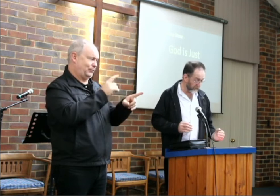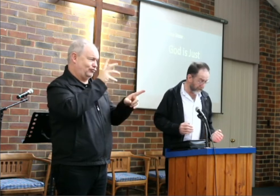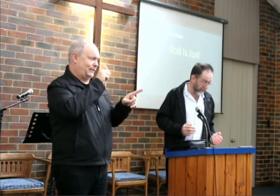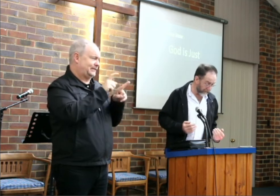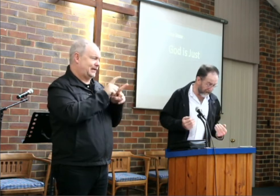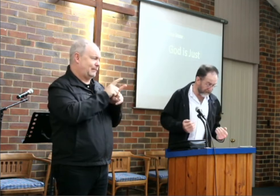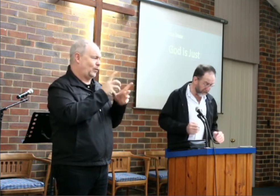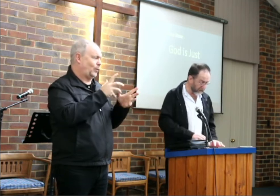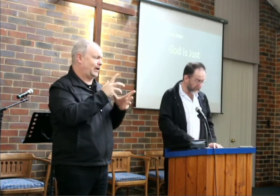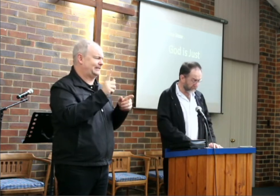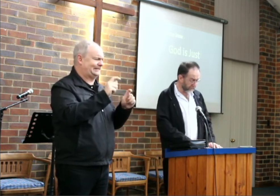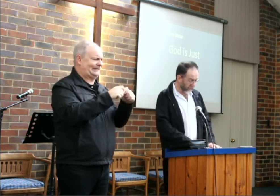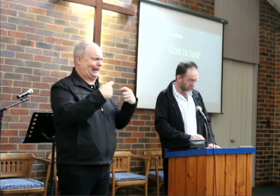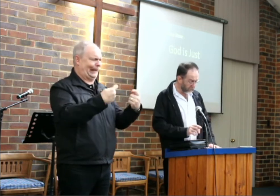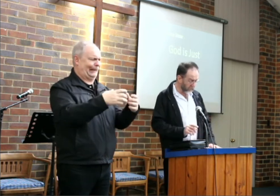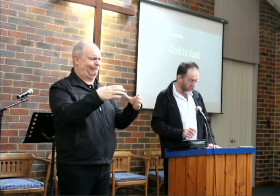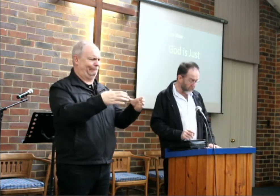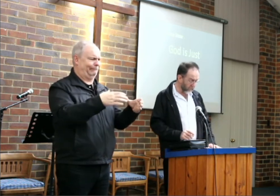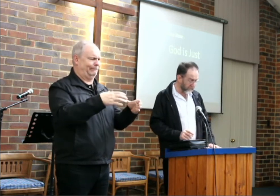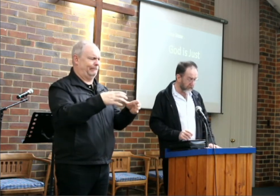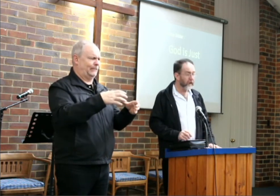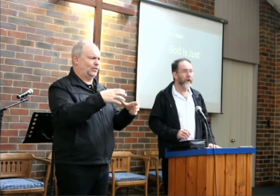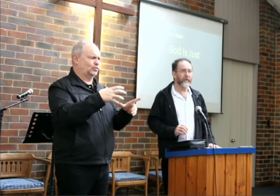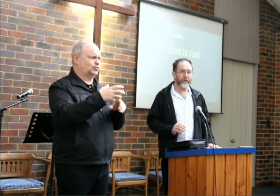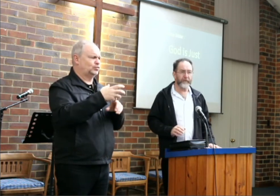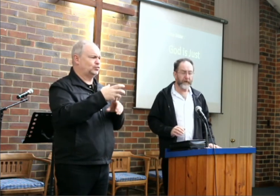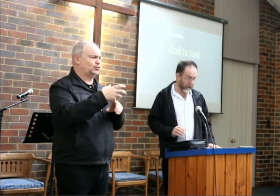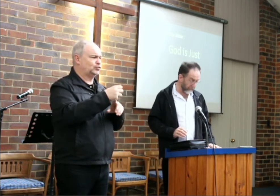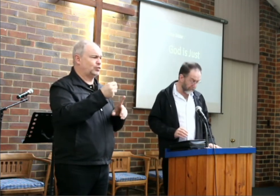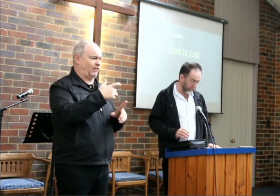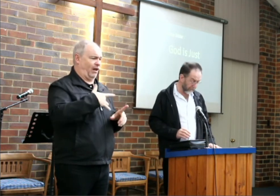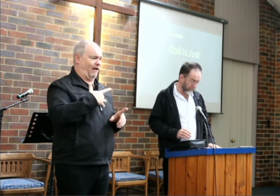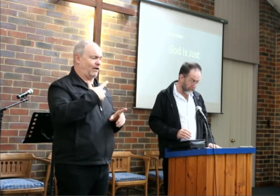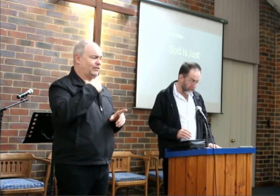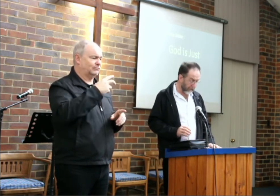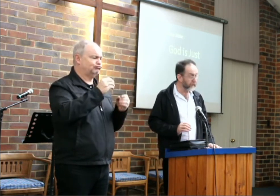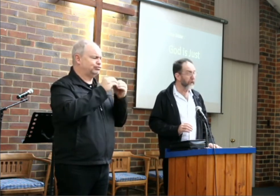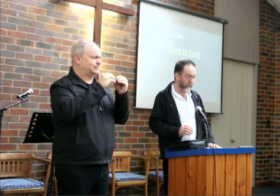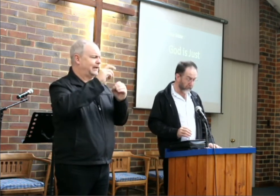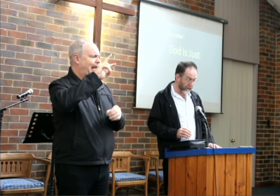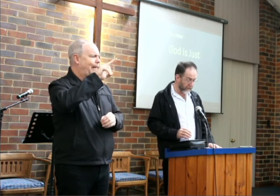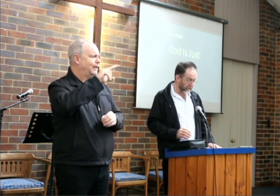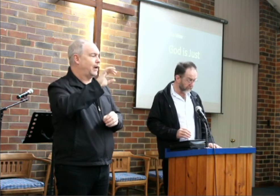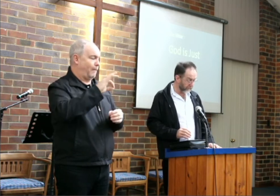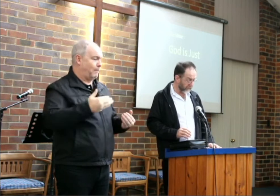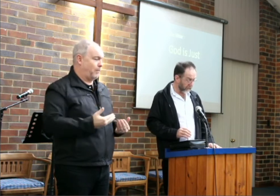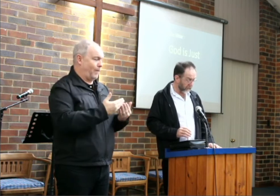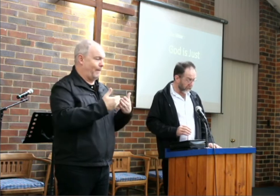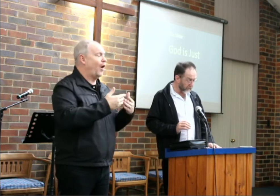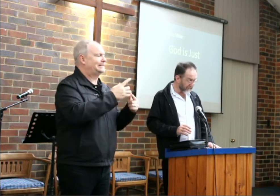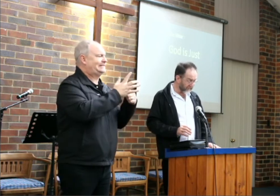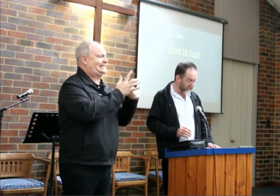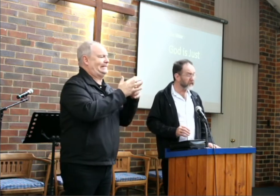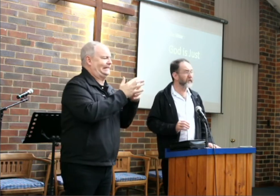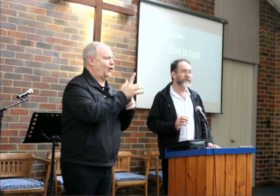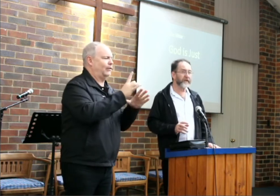it was where a teen who took the lives of a Brisbane couple and their unborn baby had